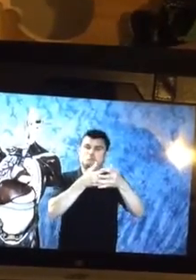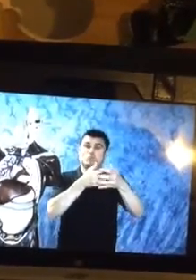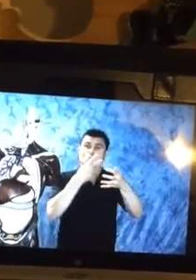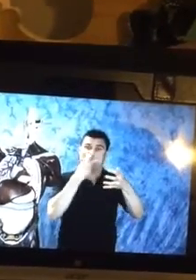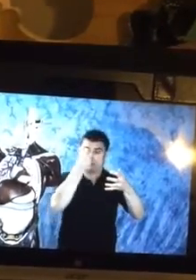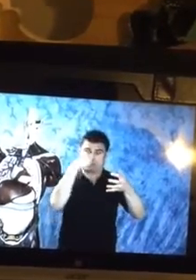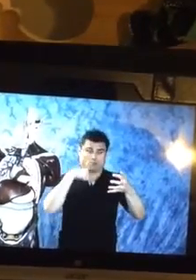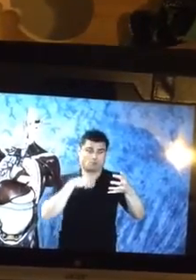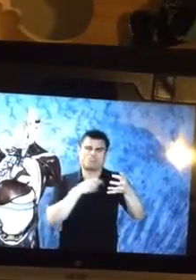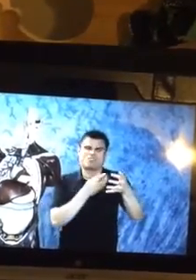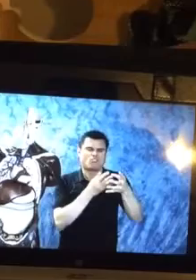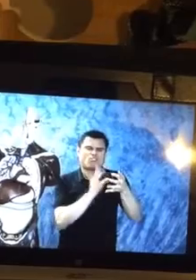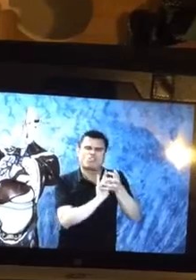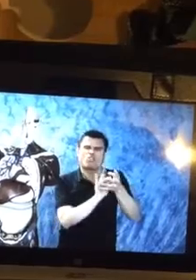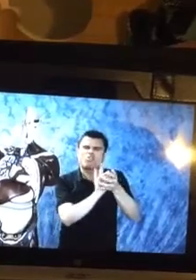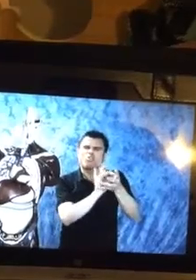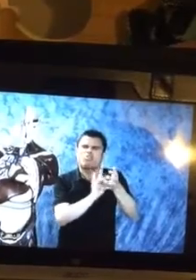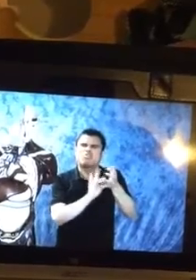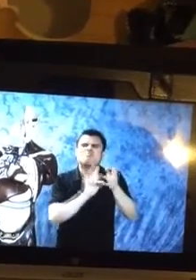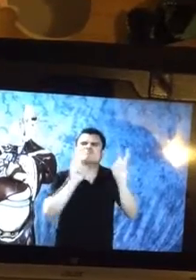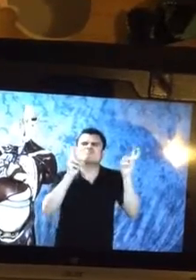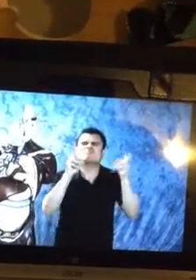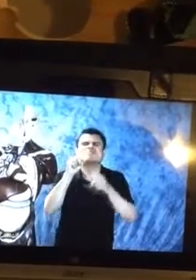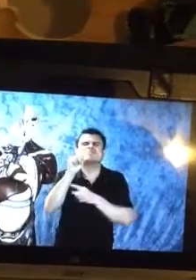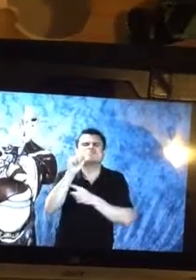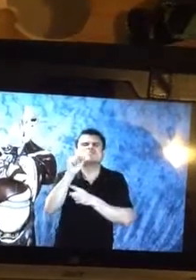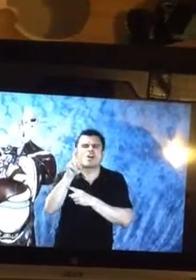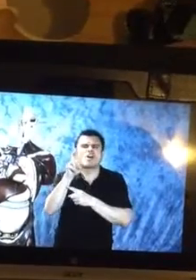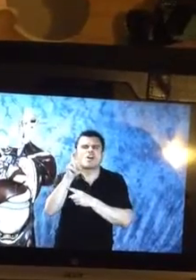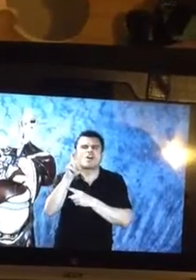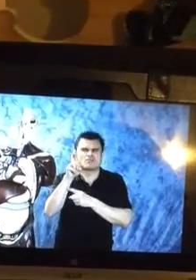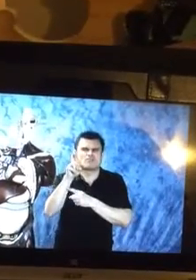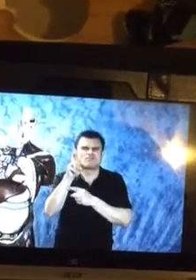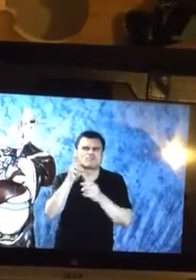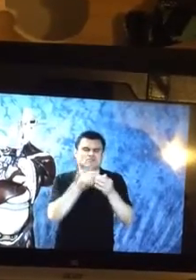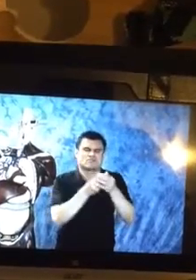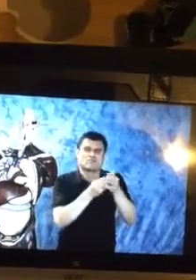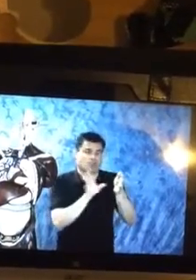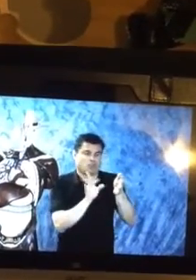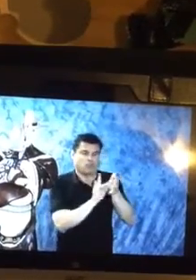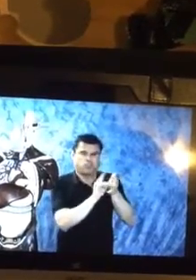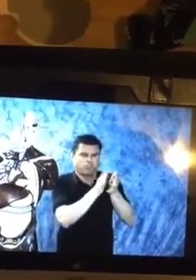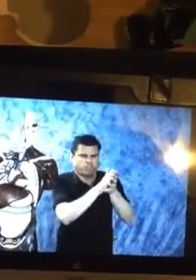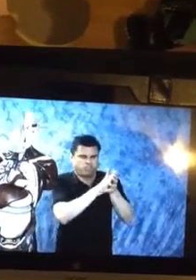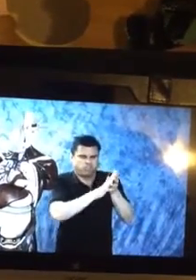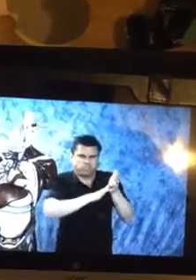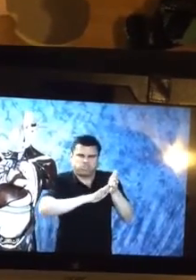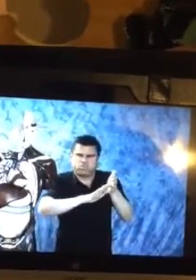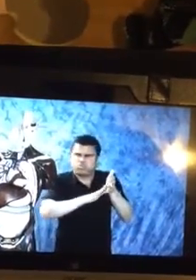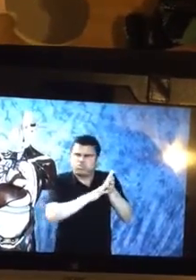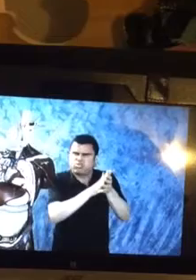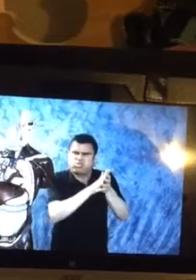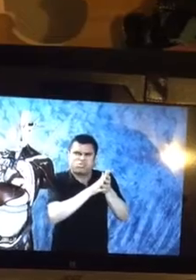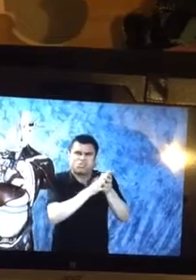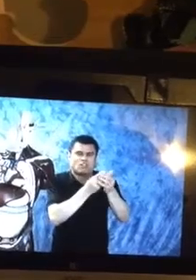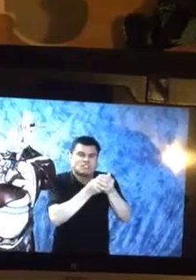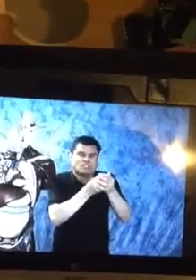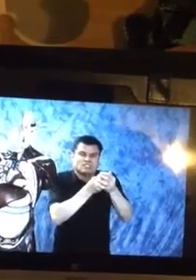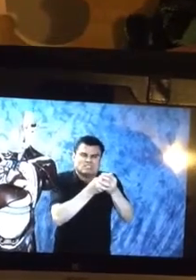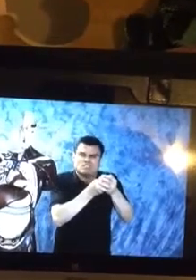you breathe in, and then tar gets stuck to the inside, all on the inside of